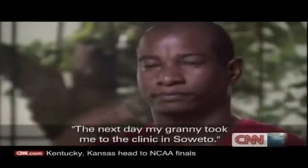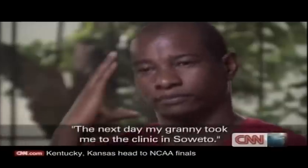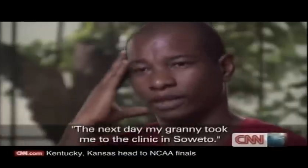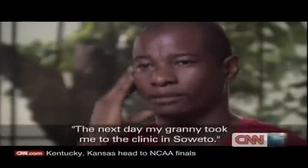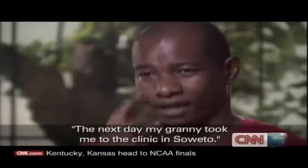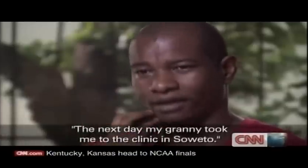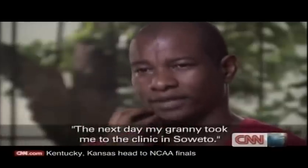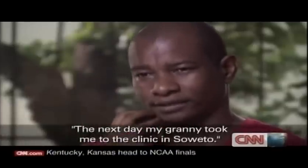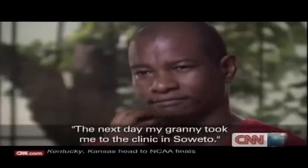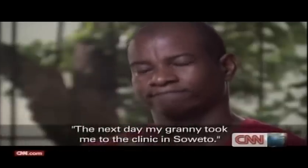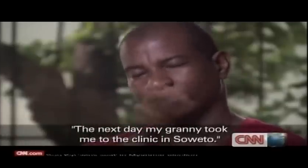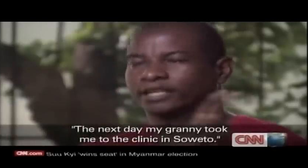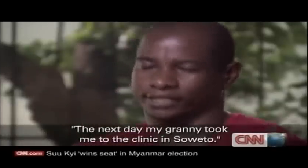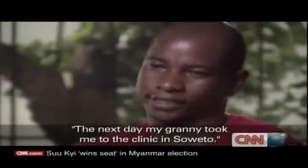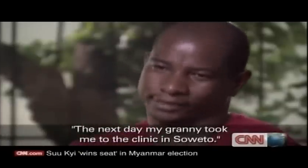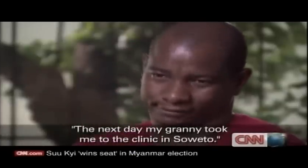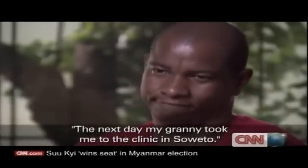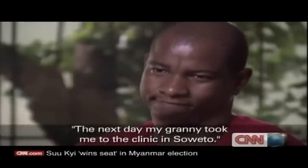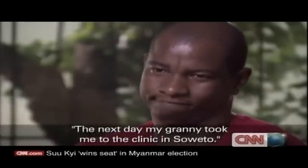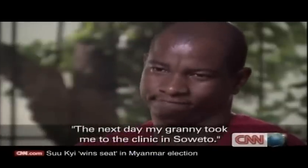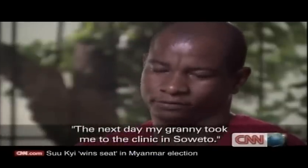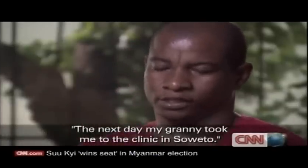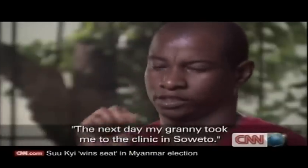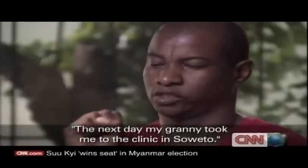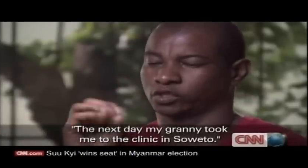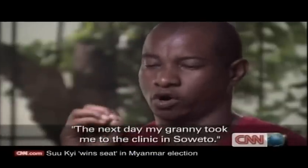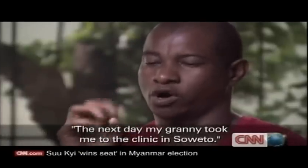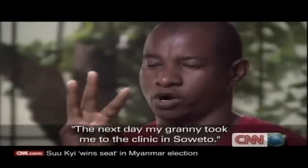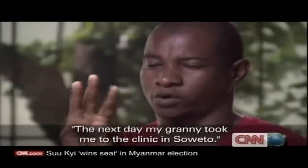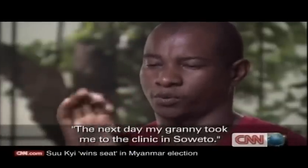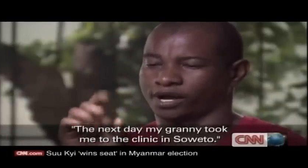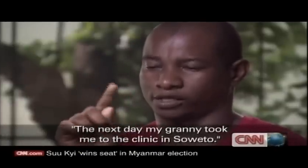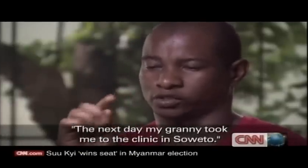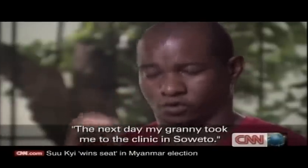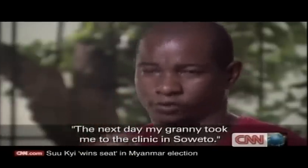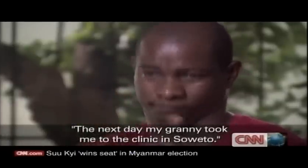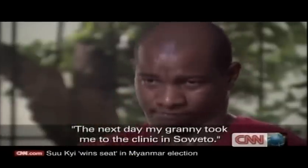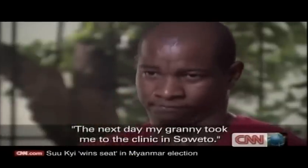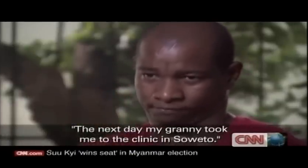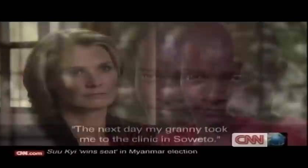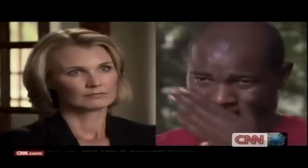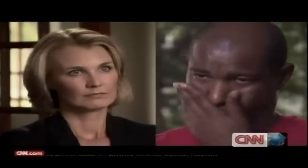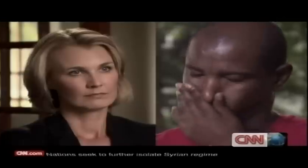The next day, I went to my granny took me to the clinic in Soweto.